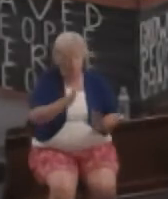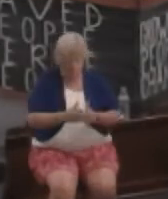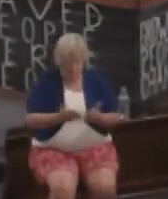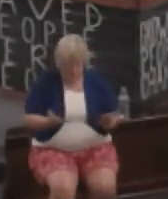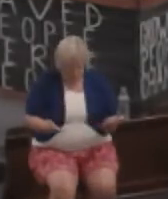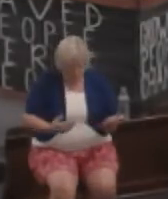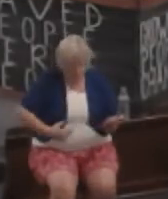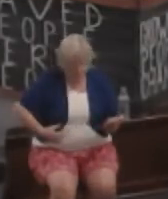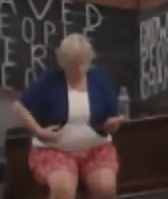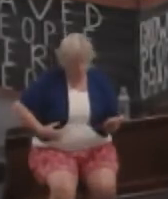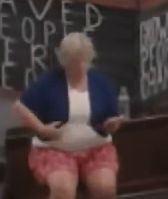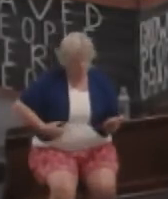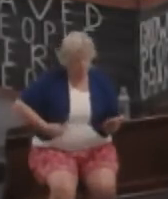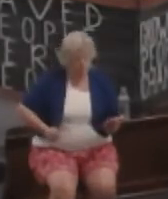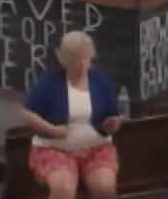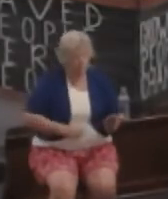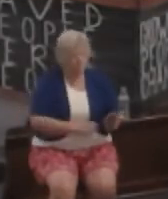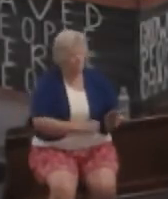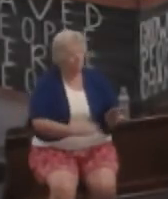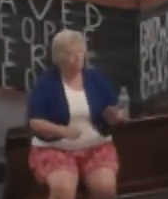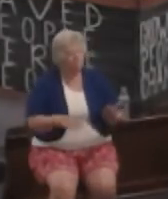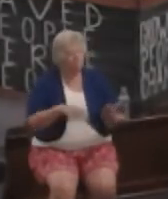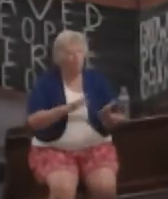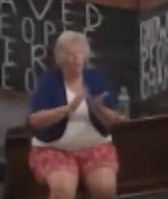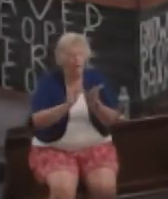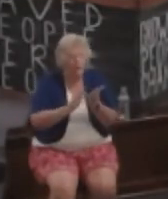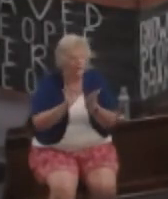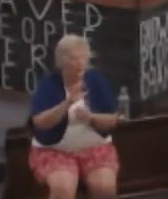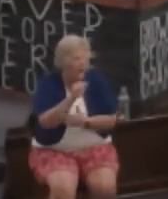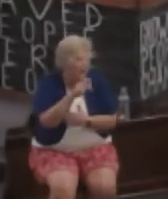look at the book of Romans. We're going to find our answers.